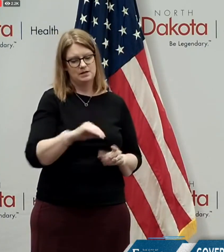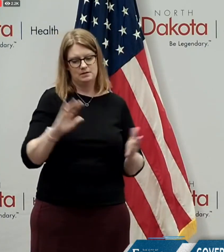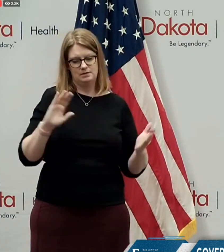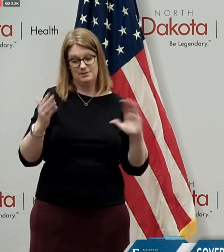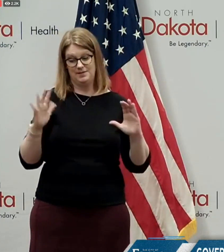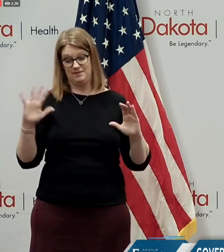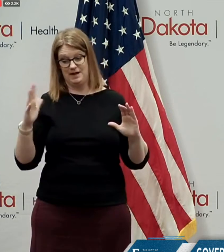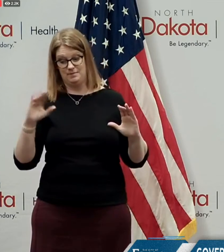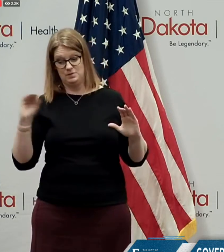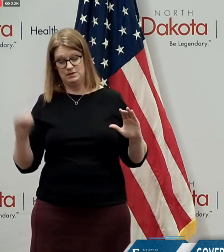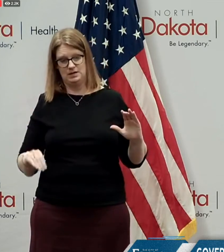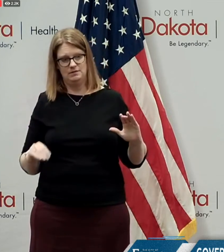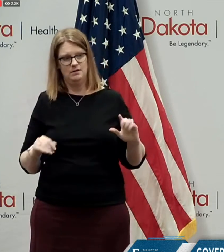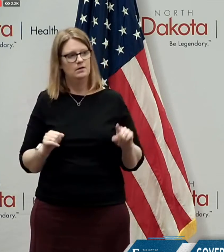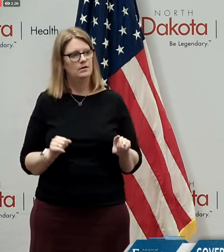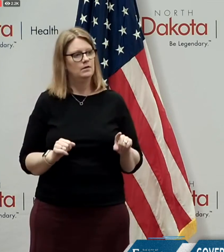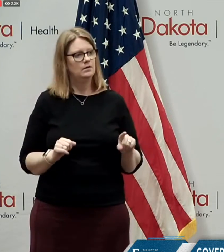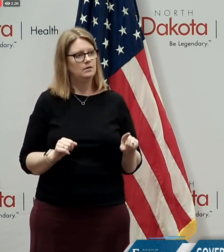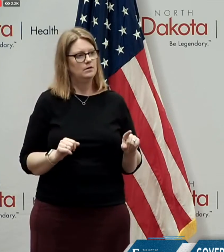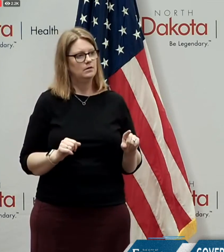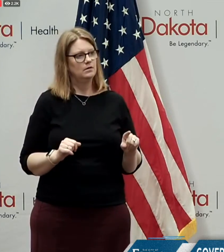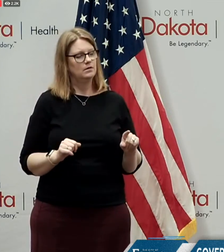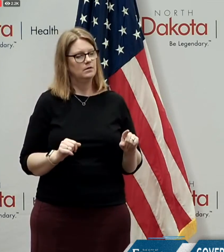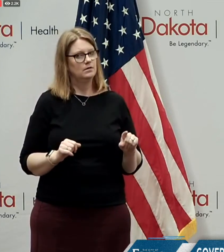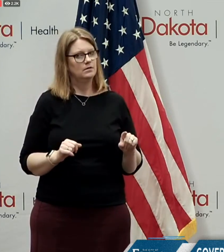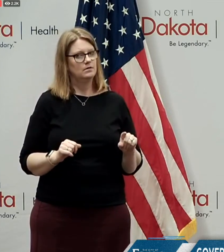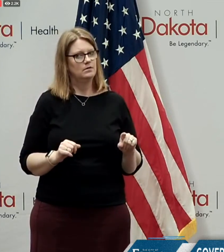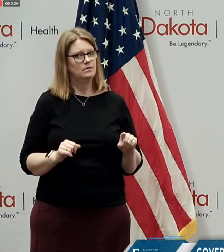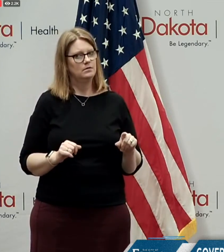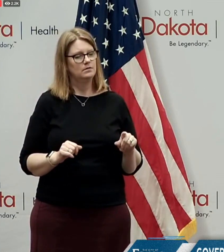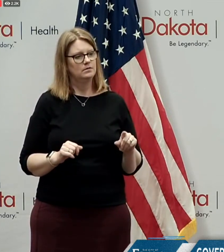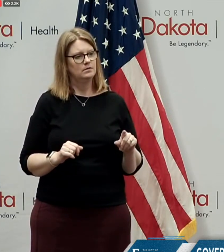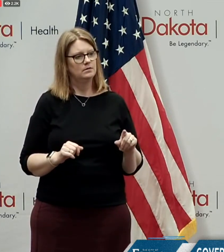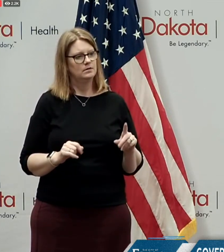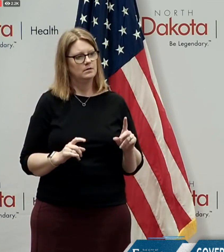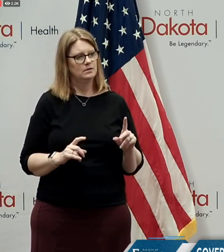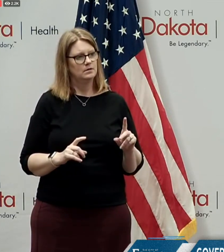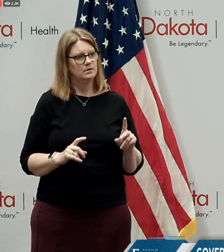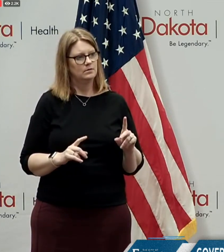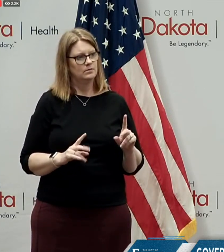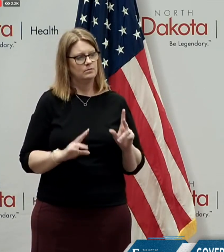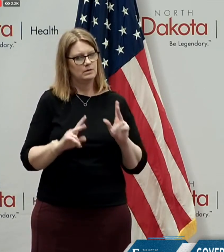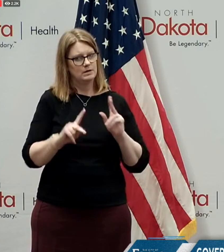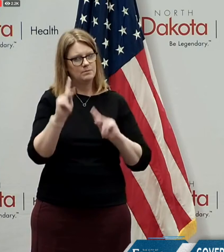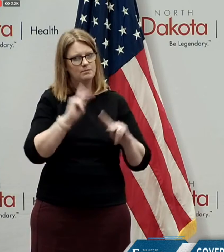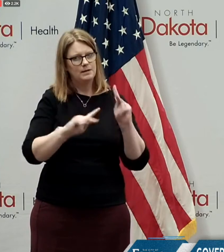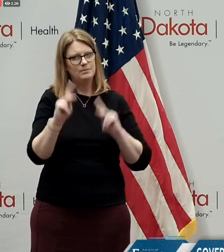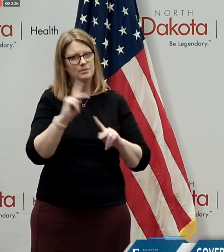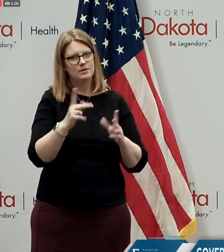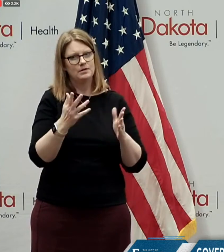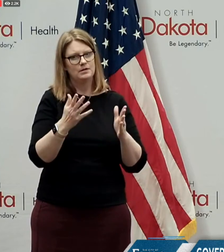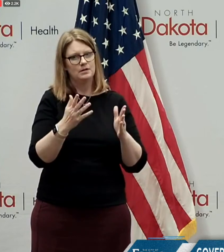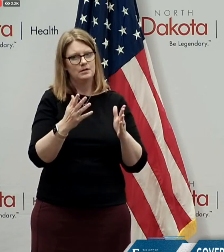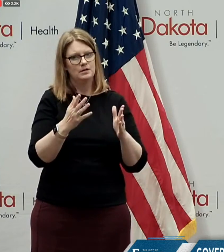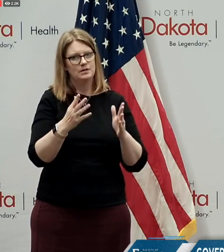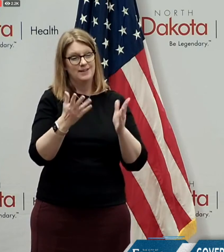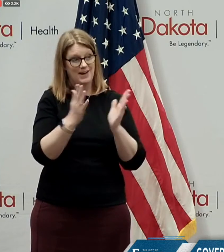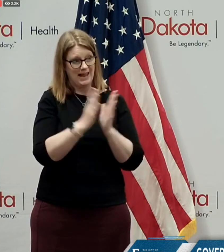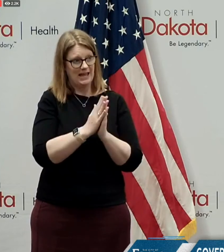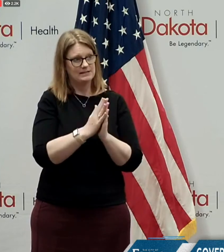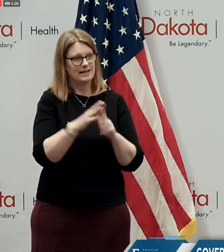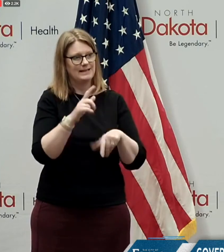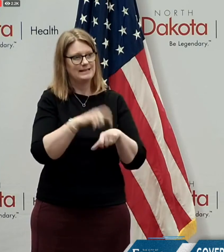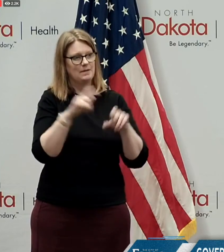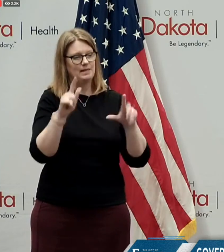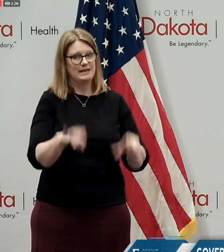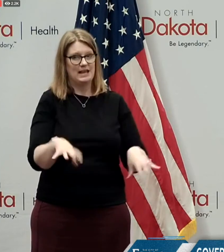5%. When people are asked about race or ethnicity at the time of the test, it's not a required